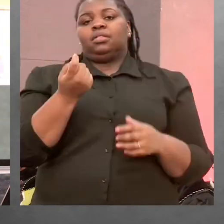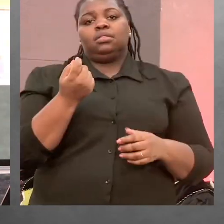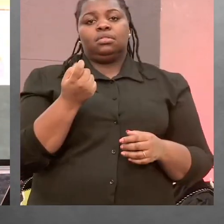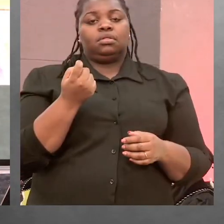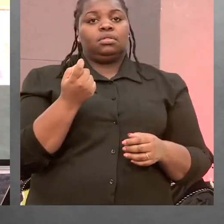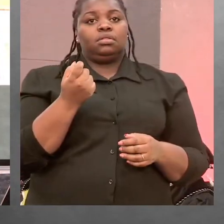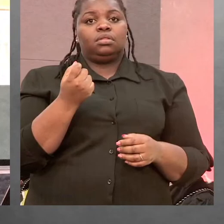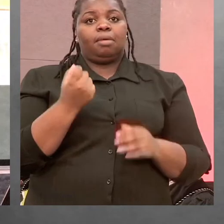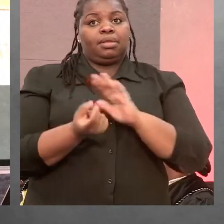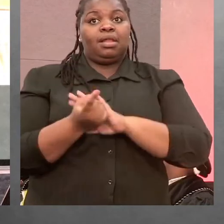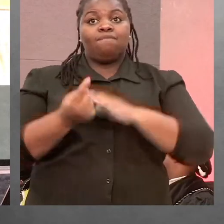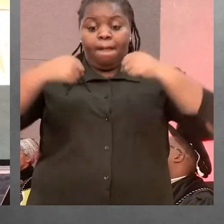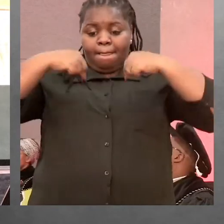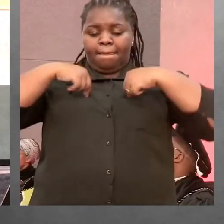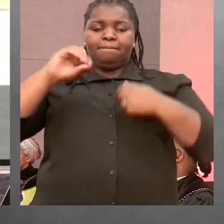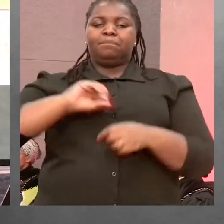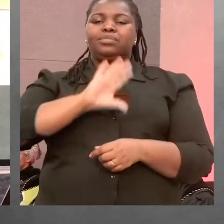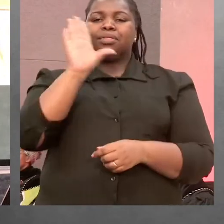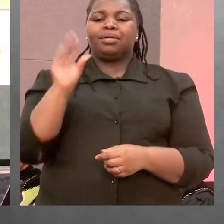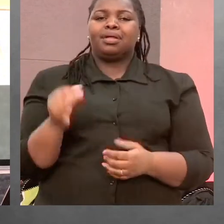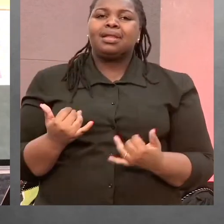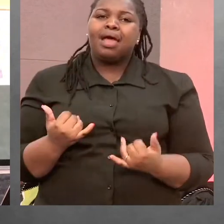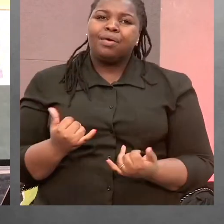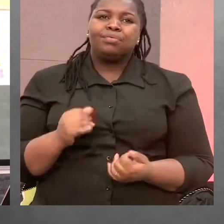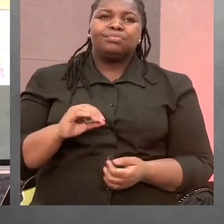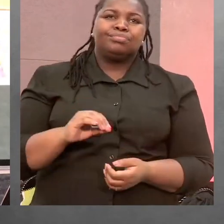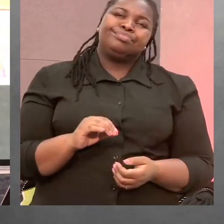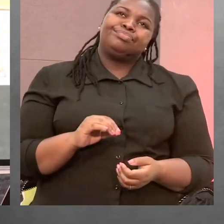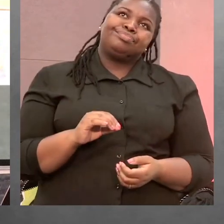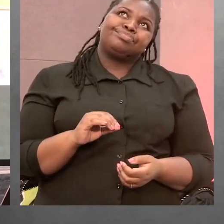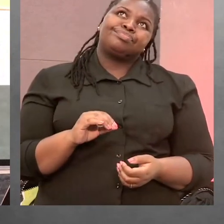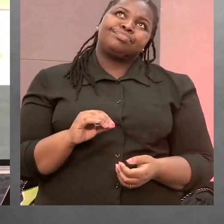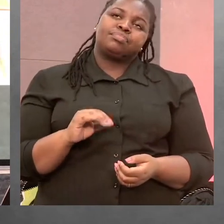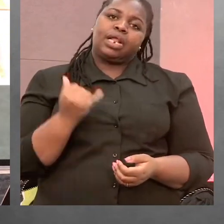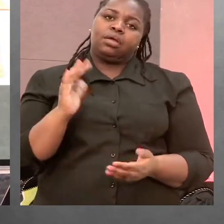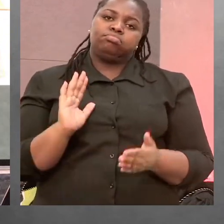me, South Africa has come to a crossroads.